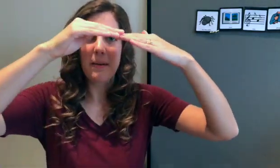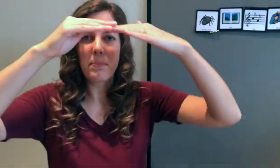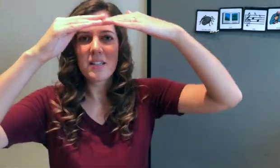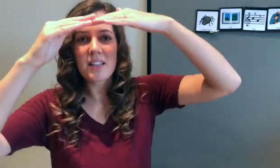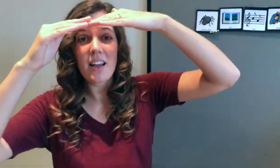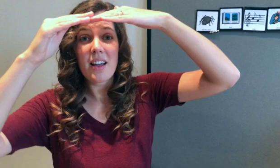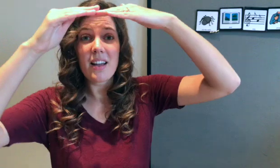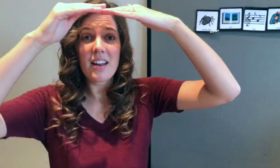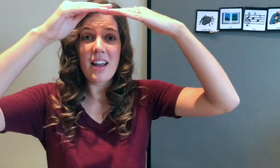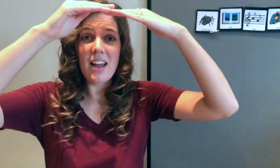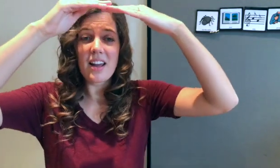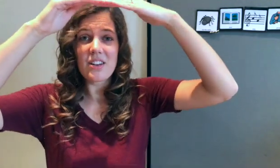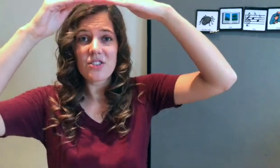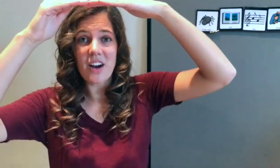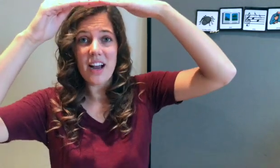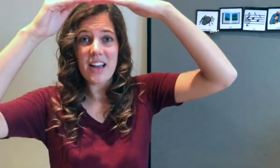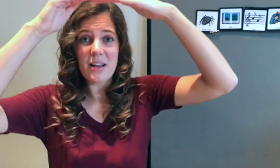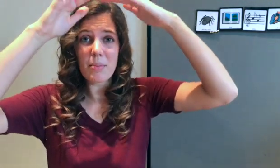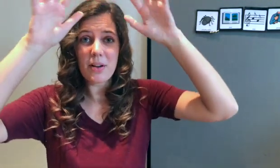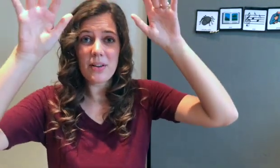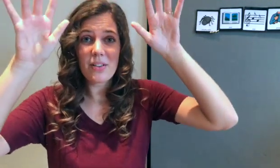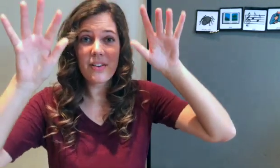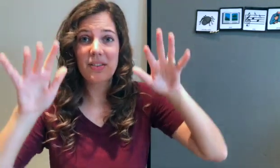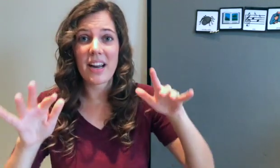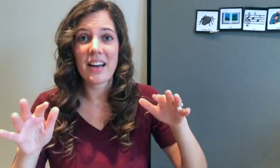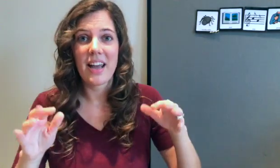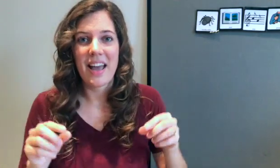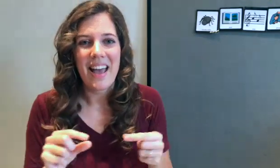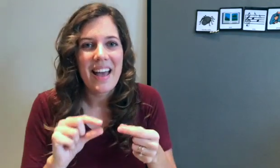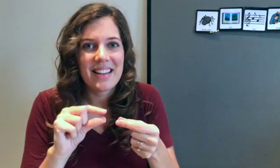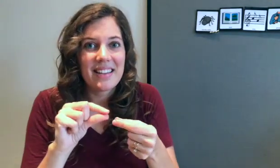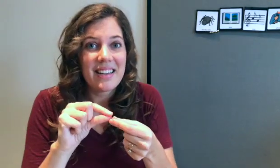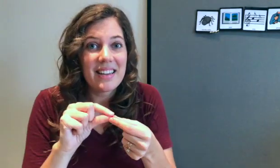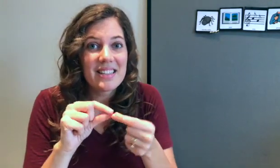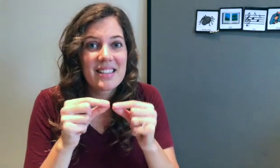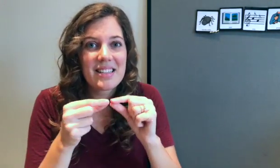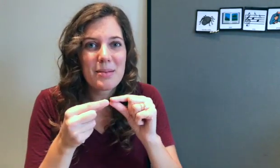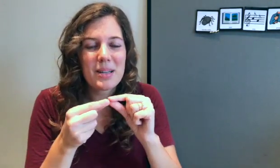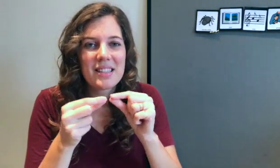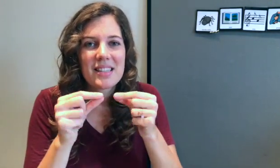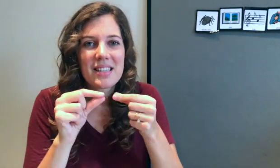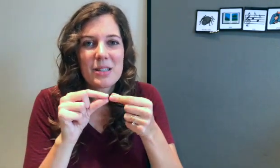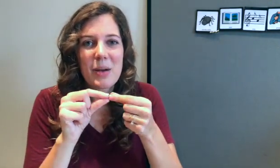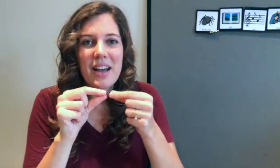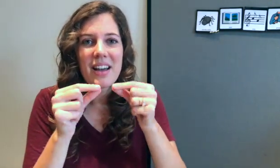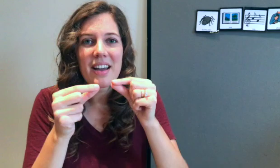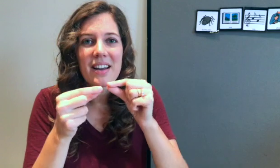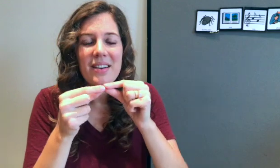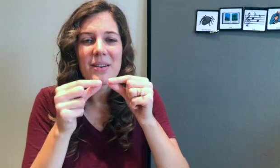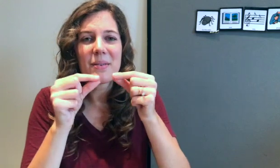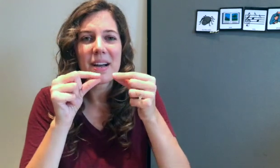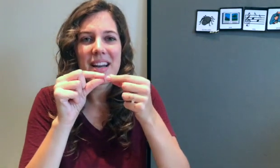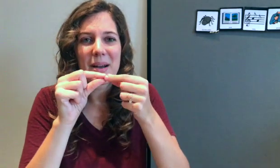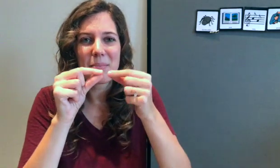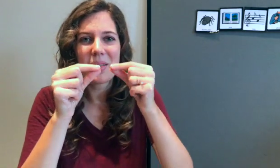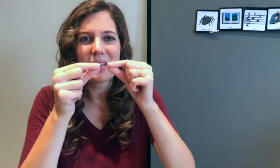the sun and dried up all the rain. And the Itsy Bitsy Spider went up the